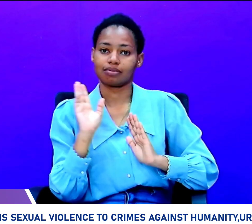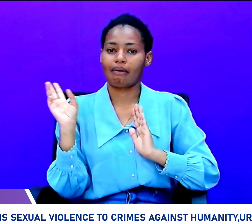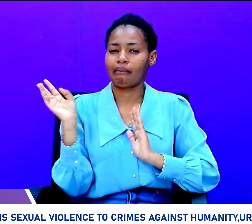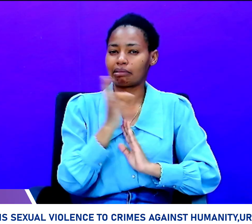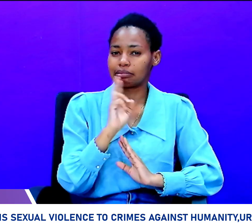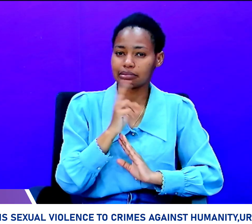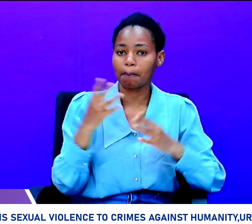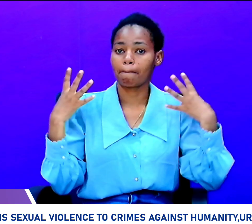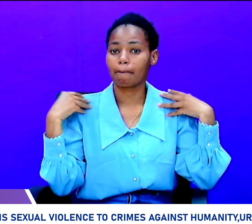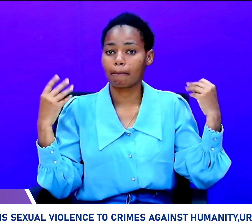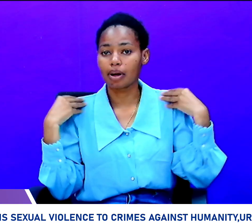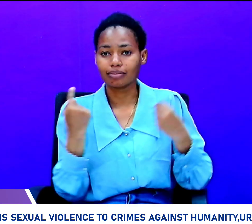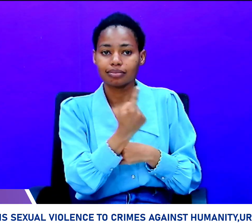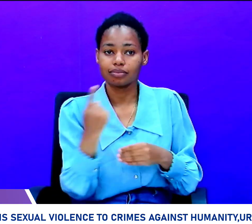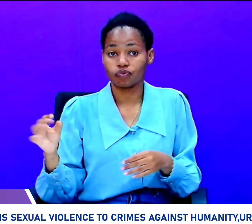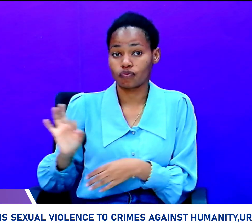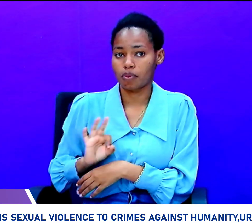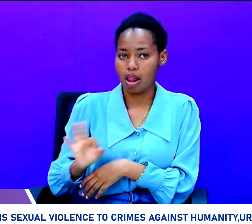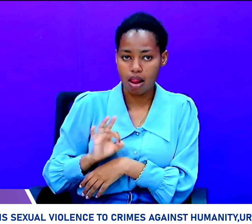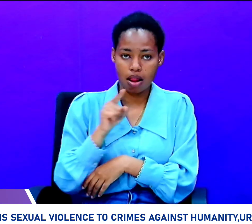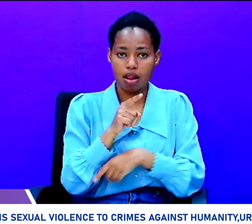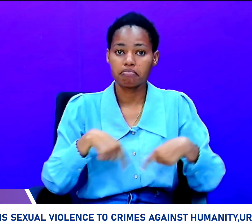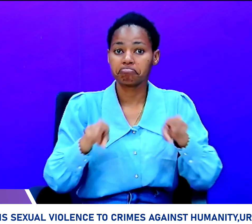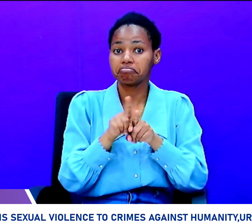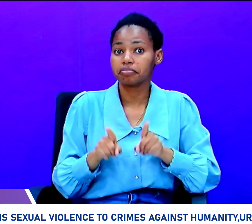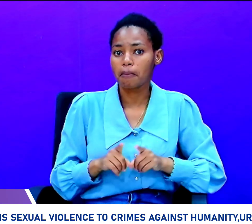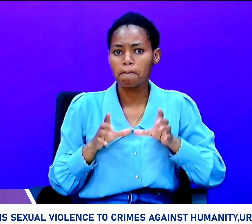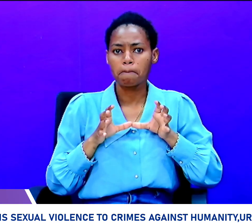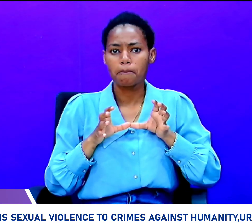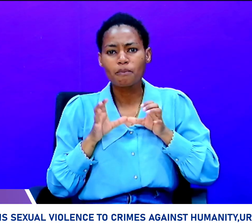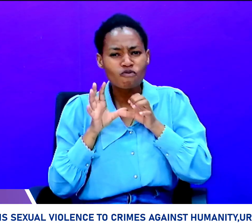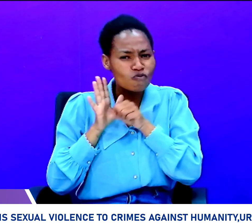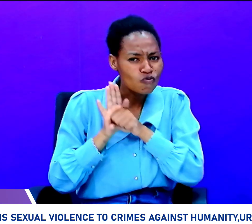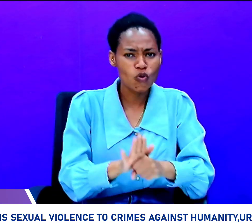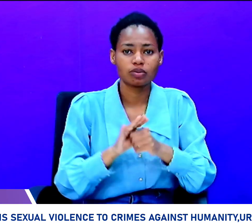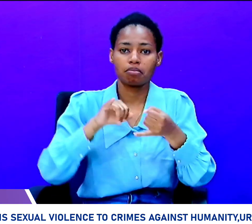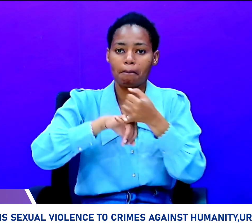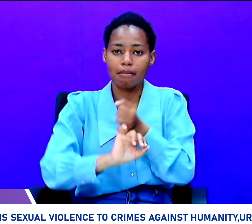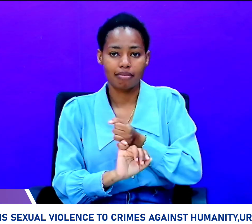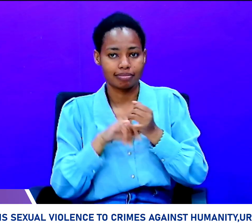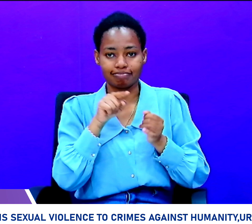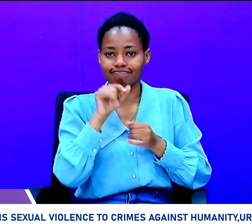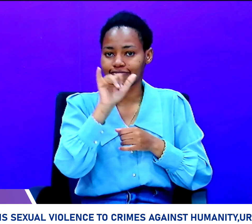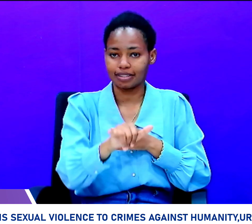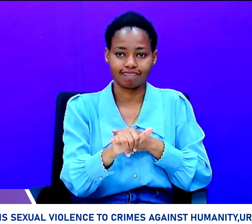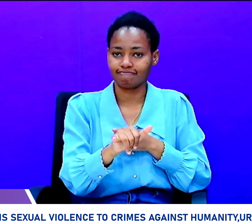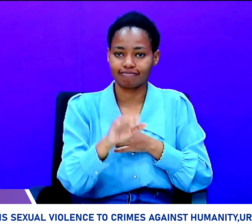harmful practices such as female genital mutilation and forced marriages, noting that they expose